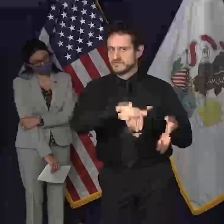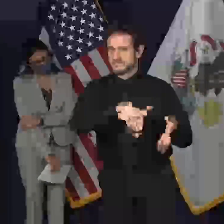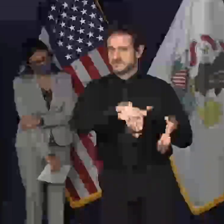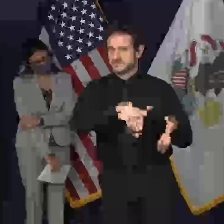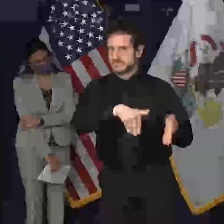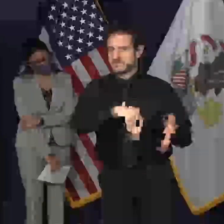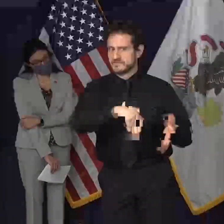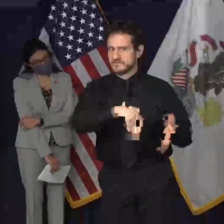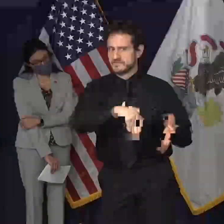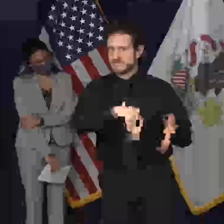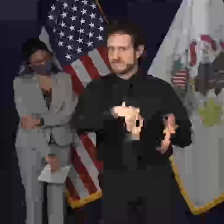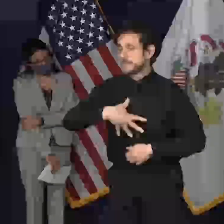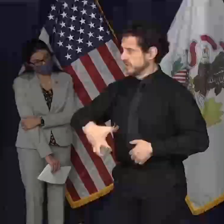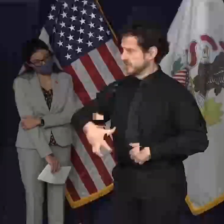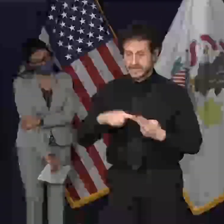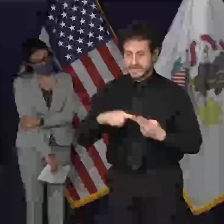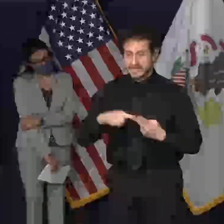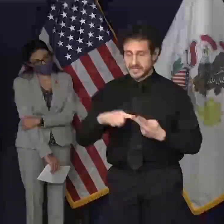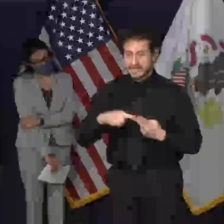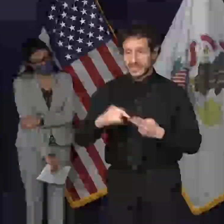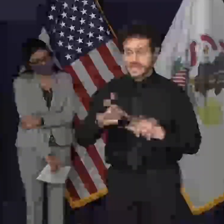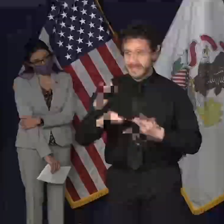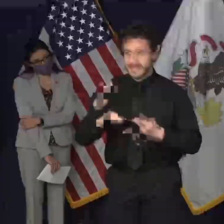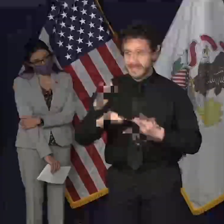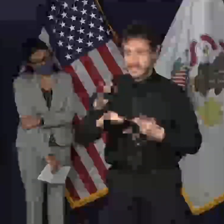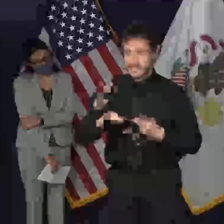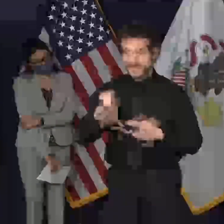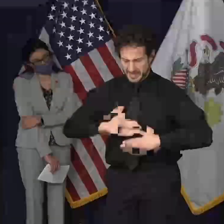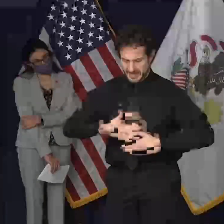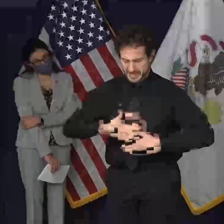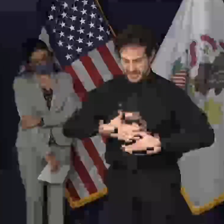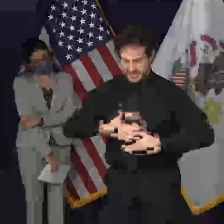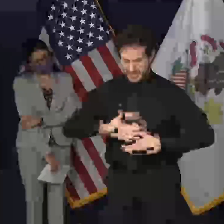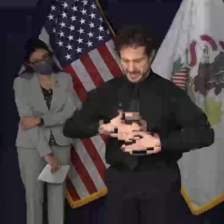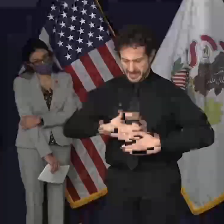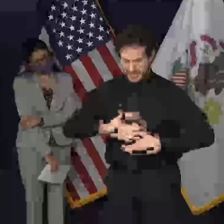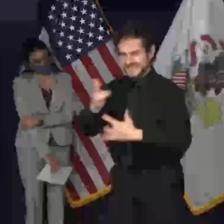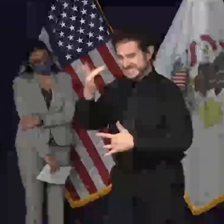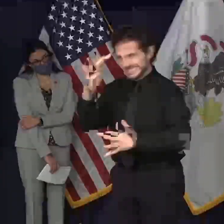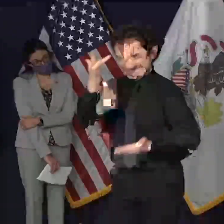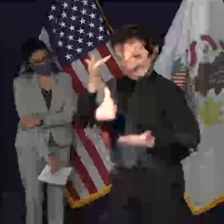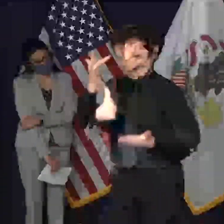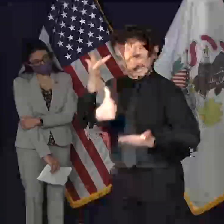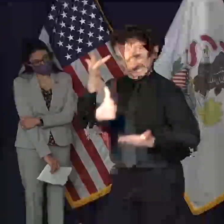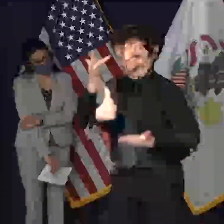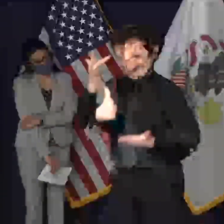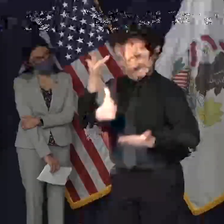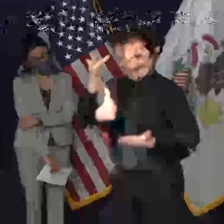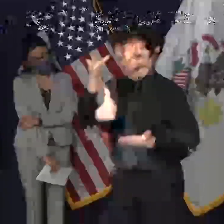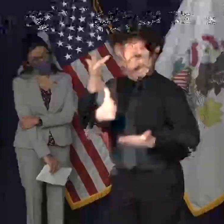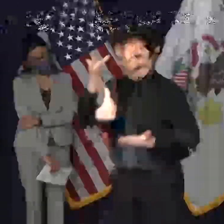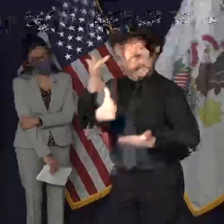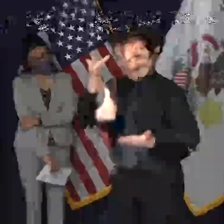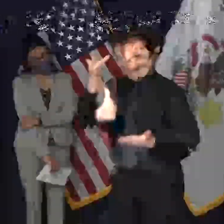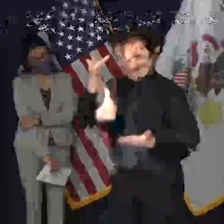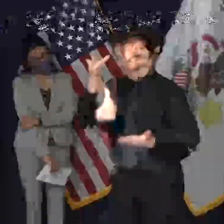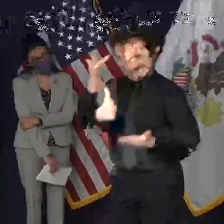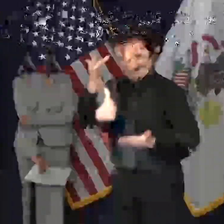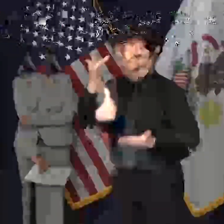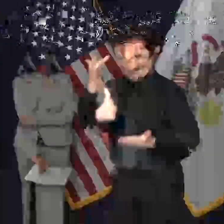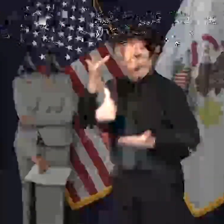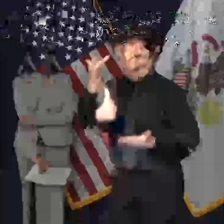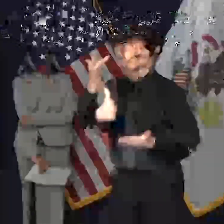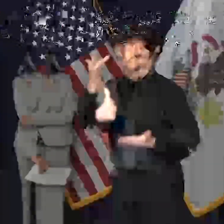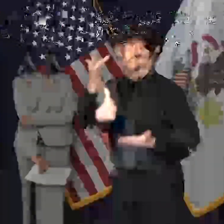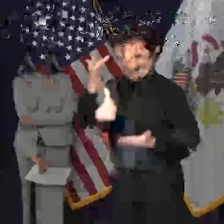has an immunocompromised status, maybe a recent cancer patient or somebody who's actively going through chemotherapy. So